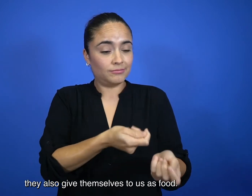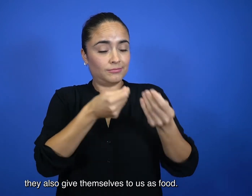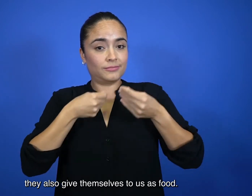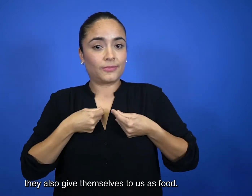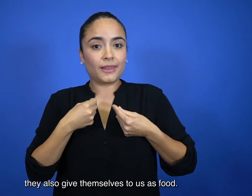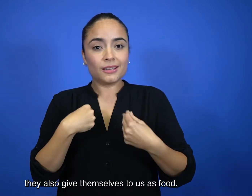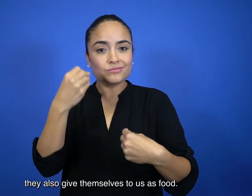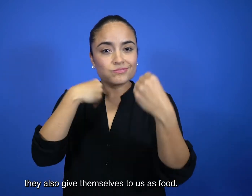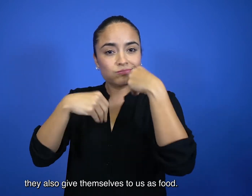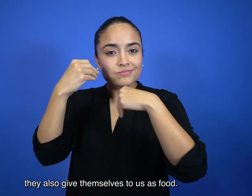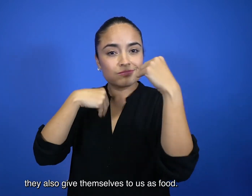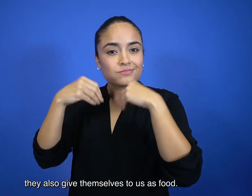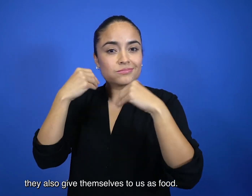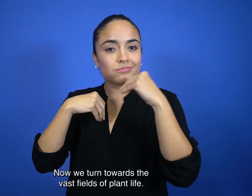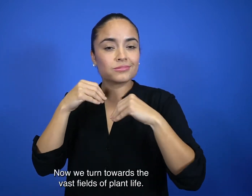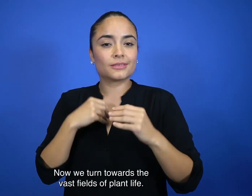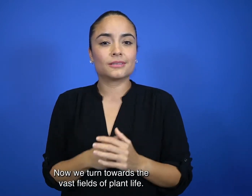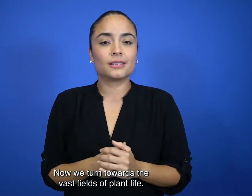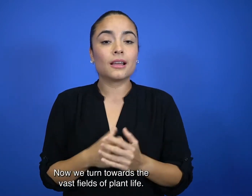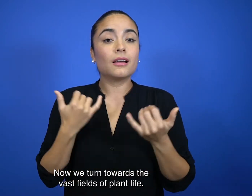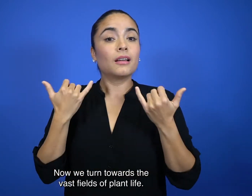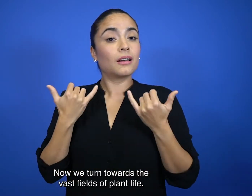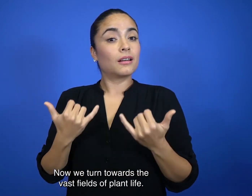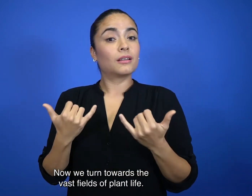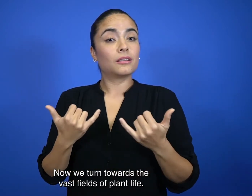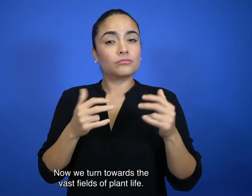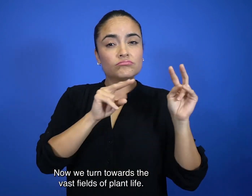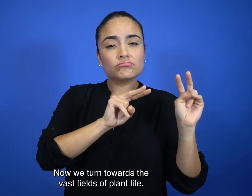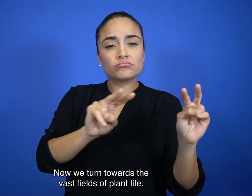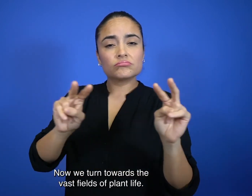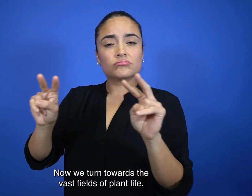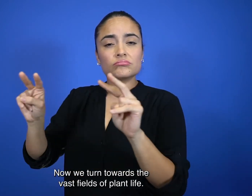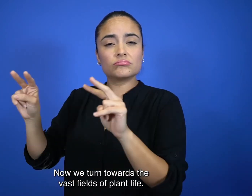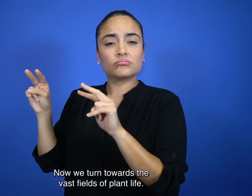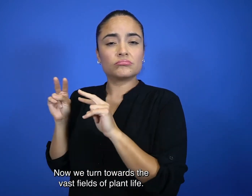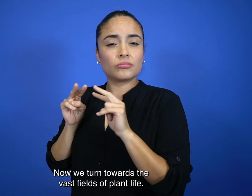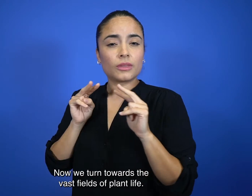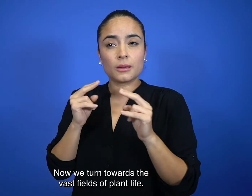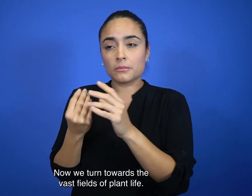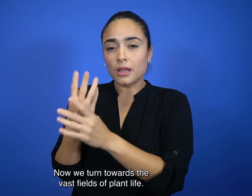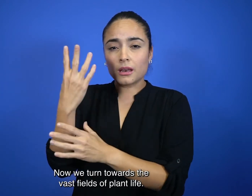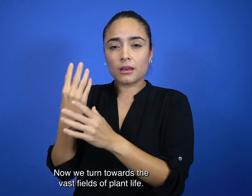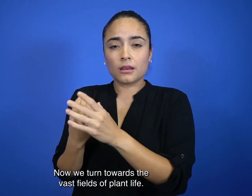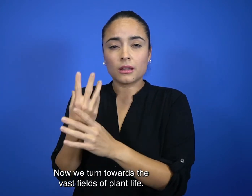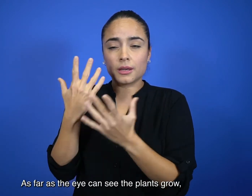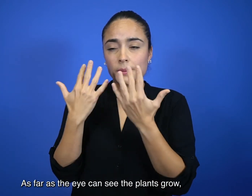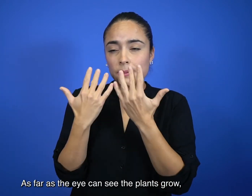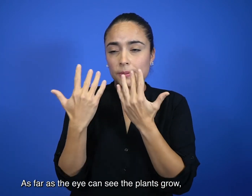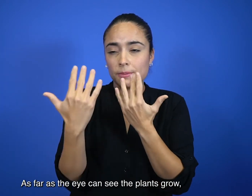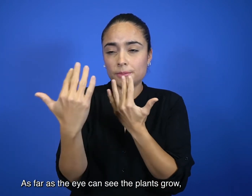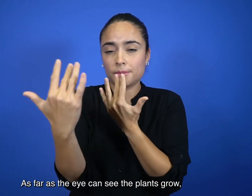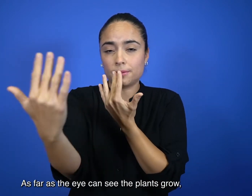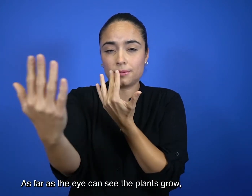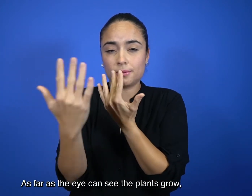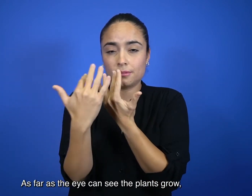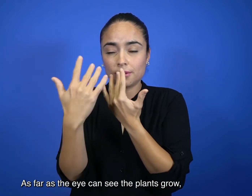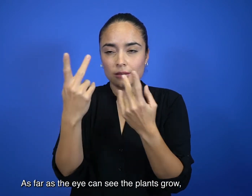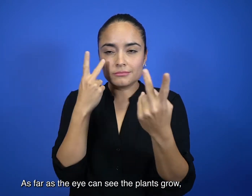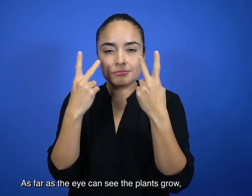as food. Now we turn towards the vast fields of plant life. As far as the eye can see, the